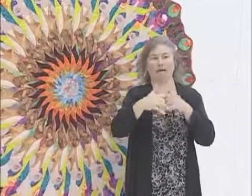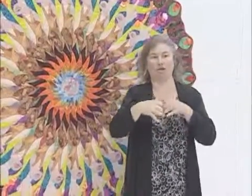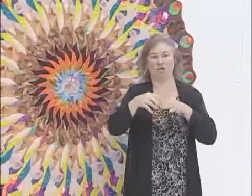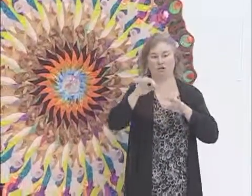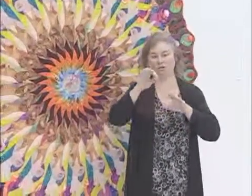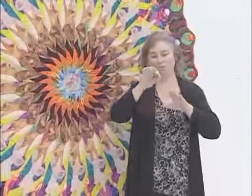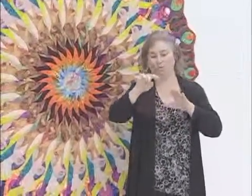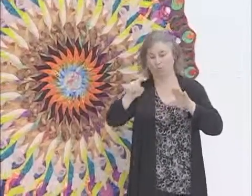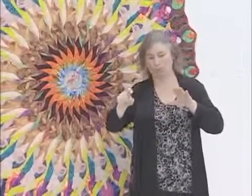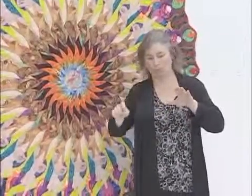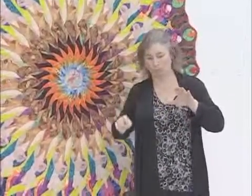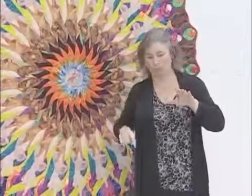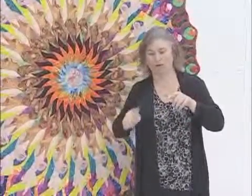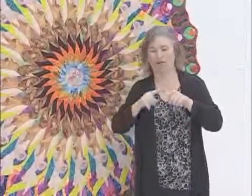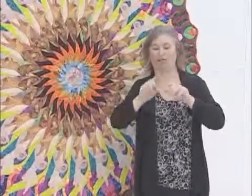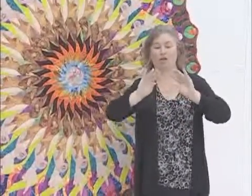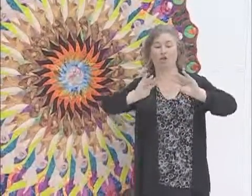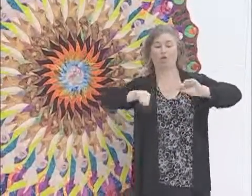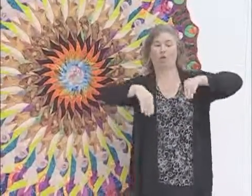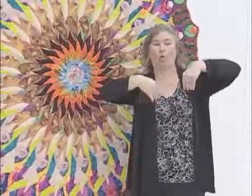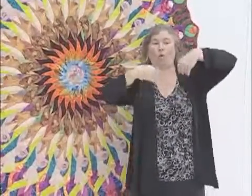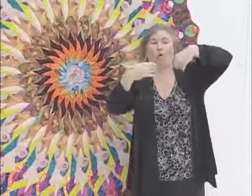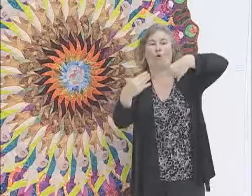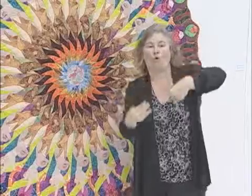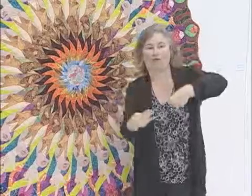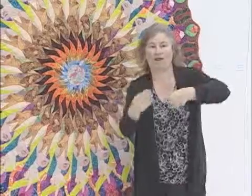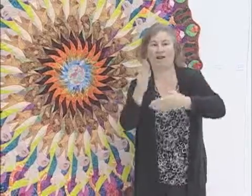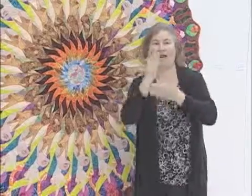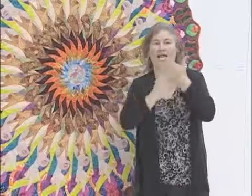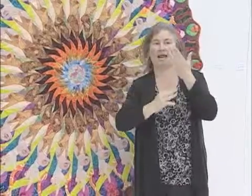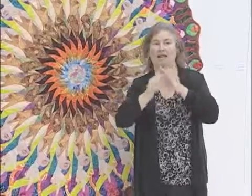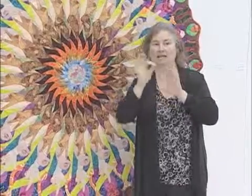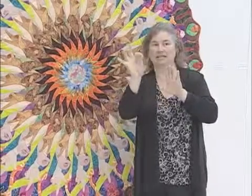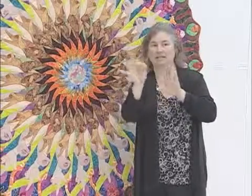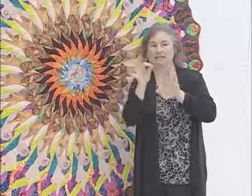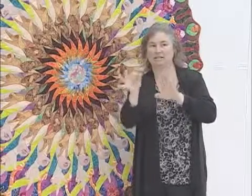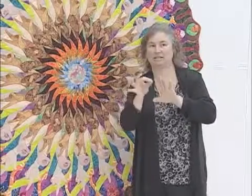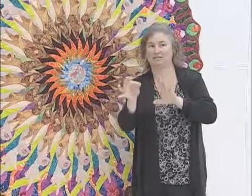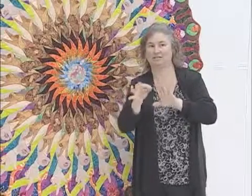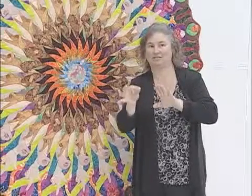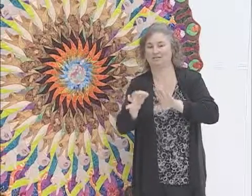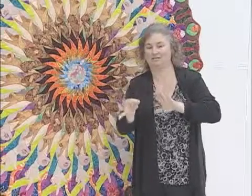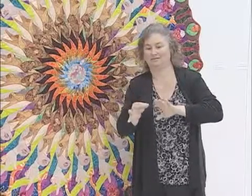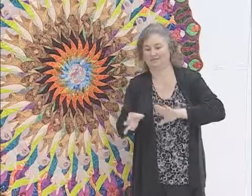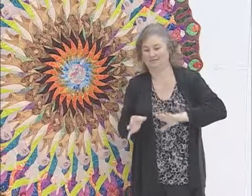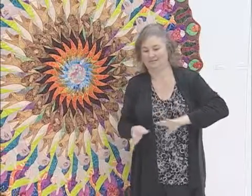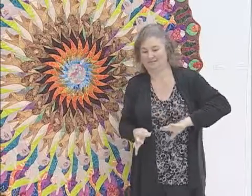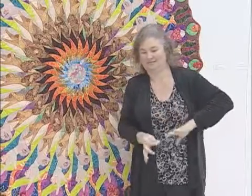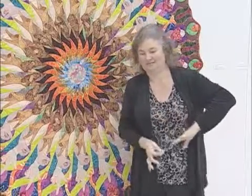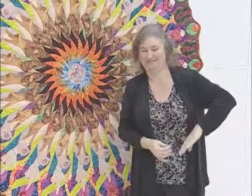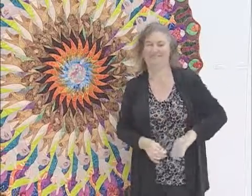I did machine sew those, and then I folded it over and did hand stitch finish to complete the hem.